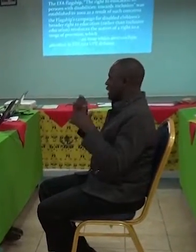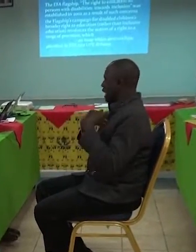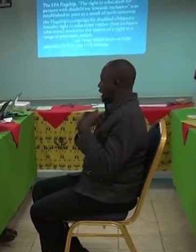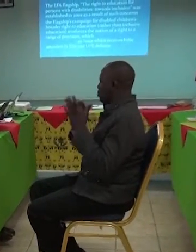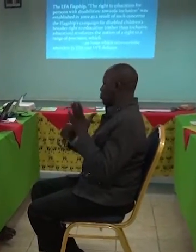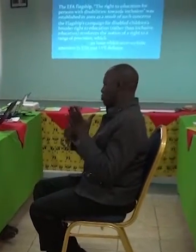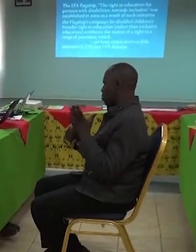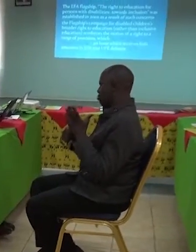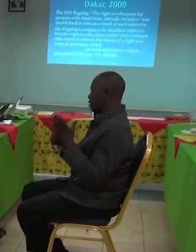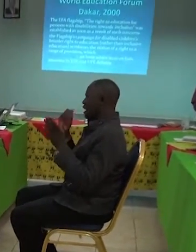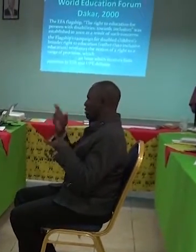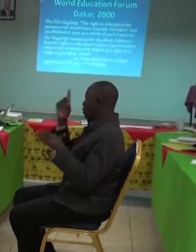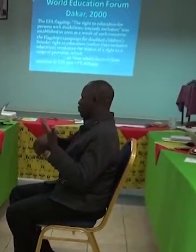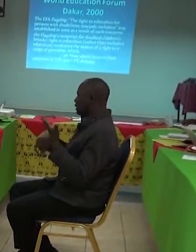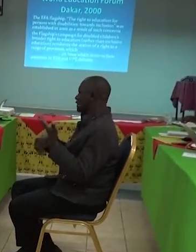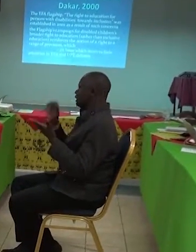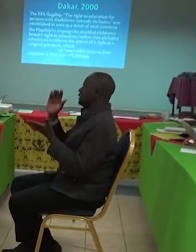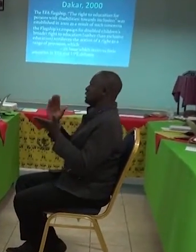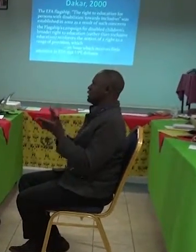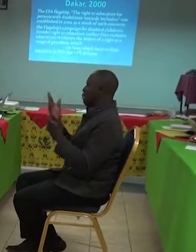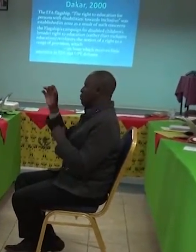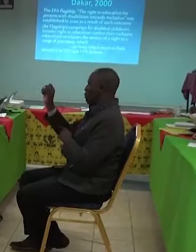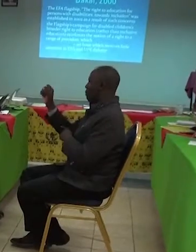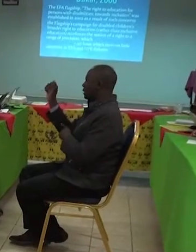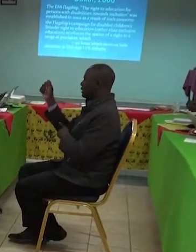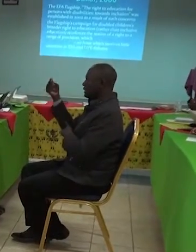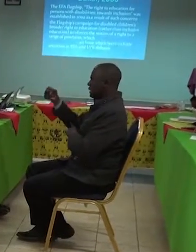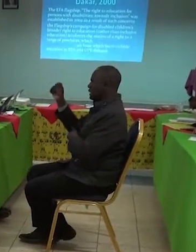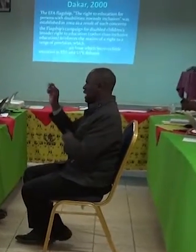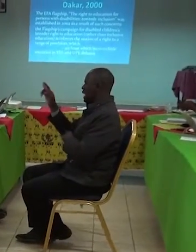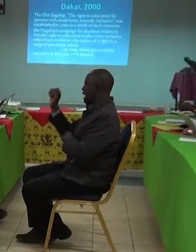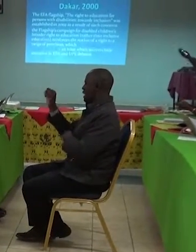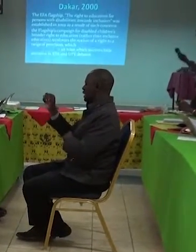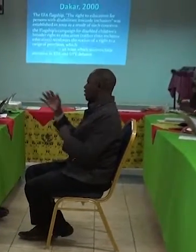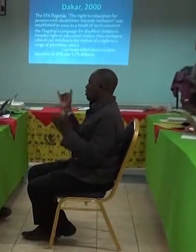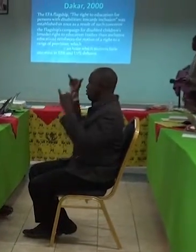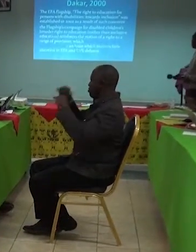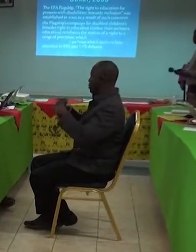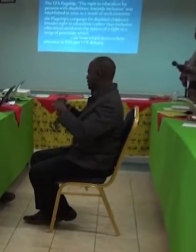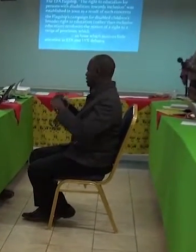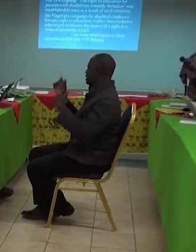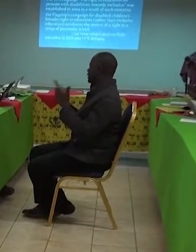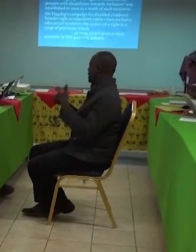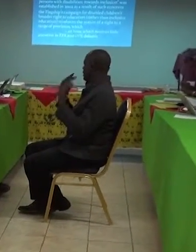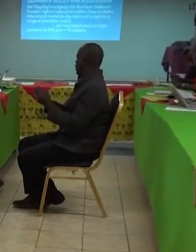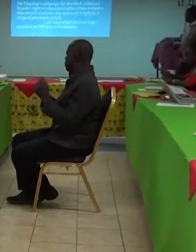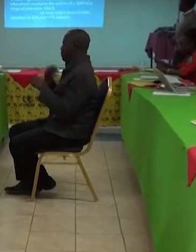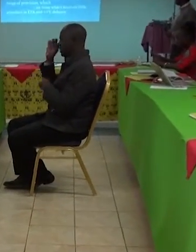to include it in Dakar and like in Jontier. So I think that one is quite